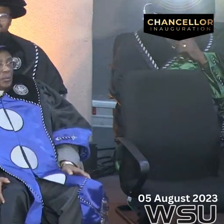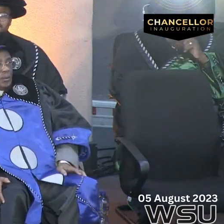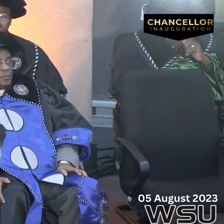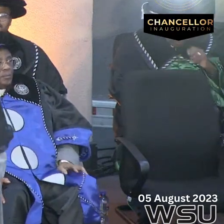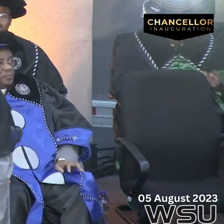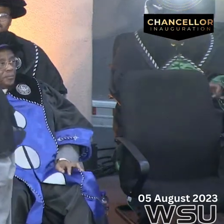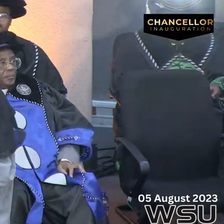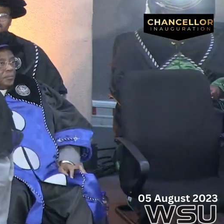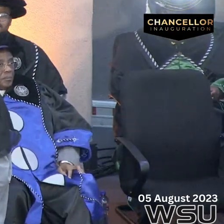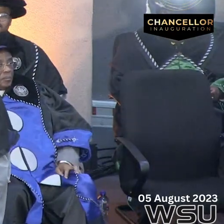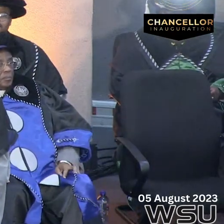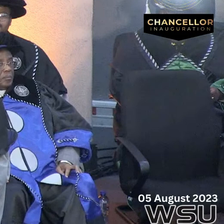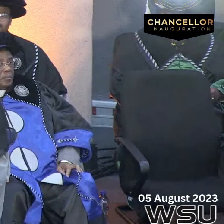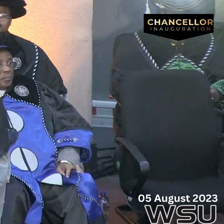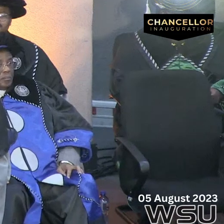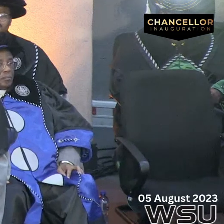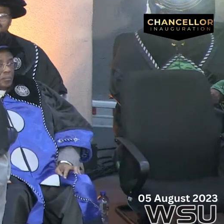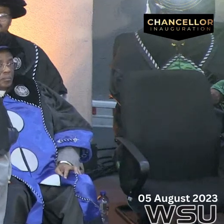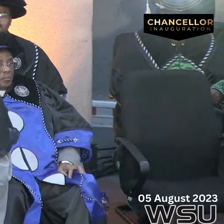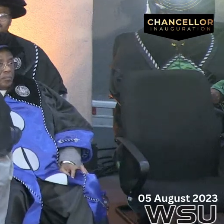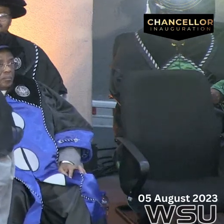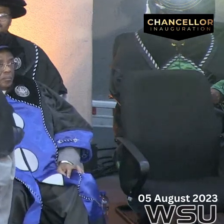that existed as a funny country, but